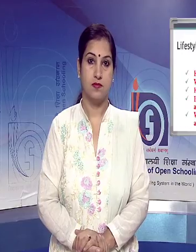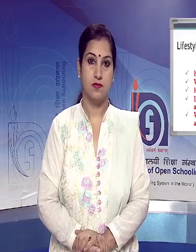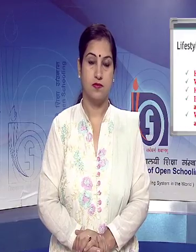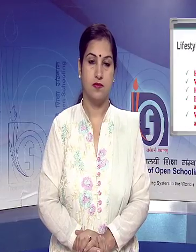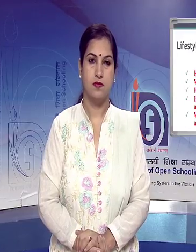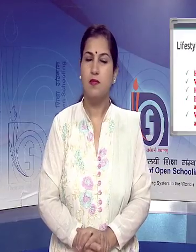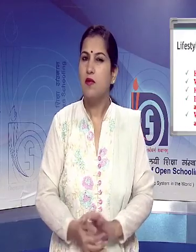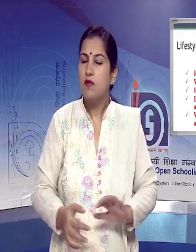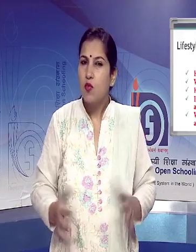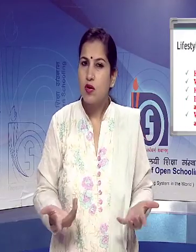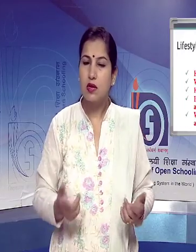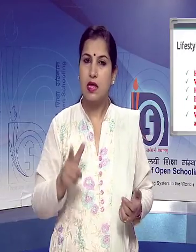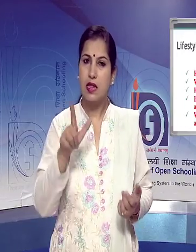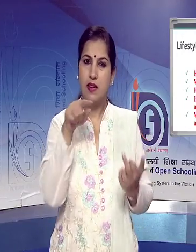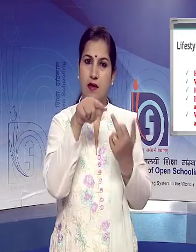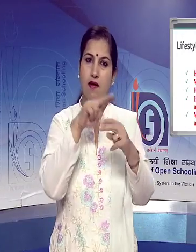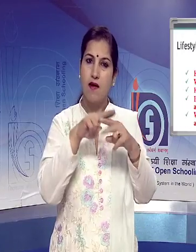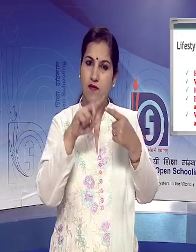What is a lifestyle?